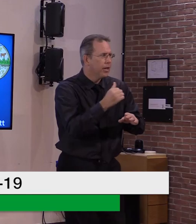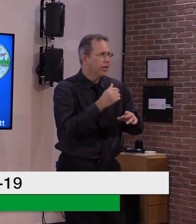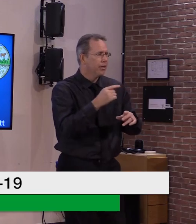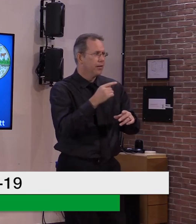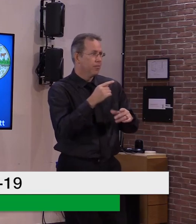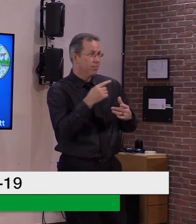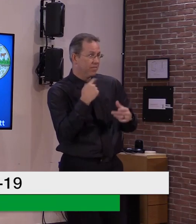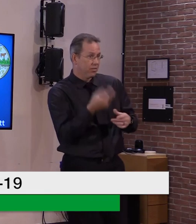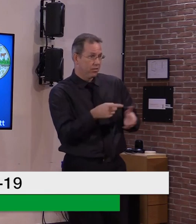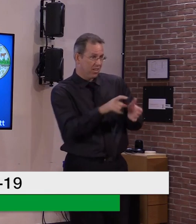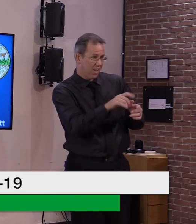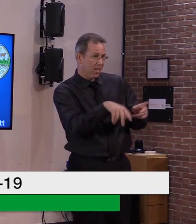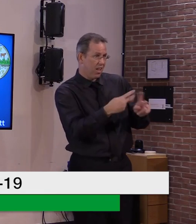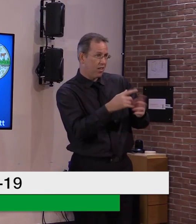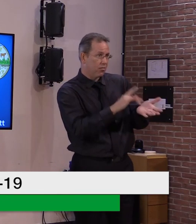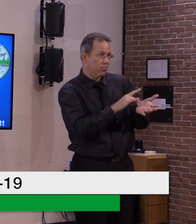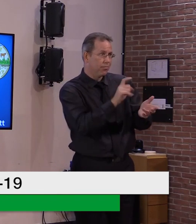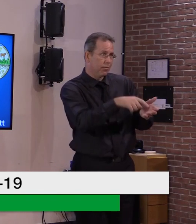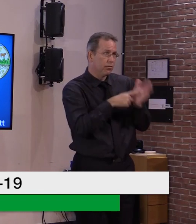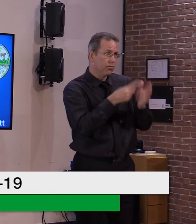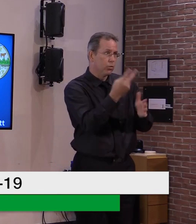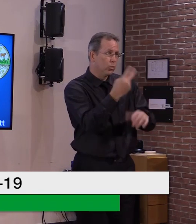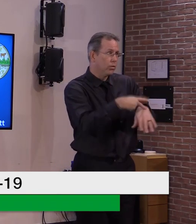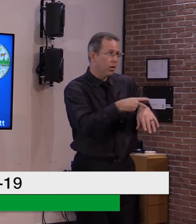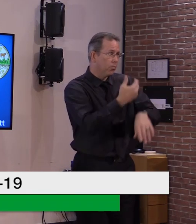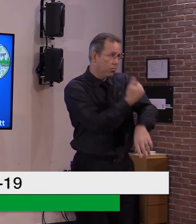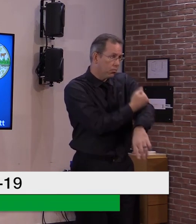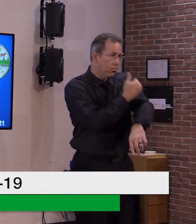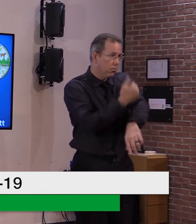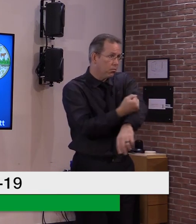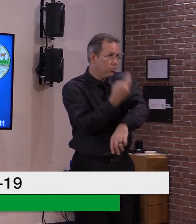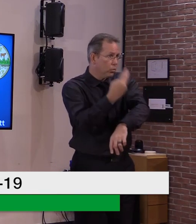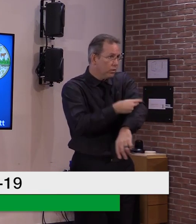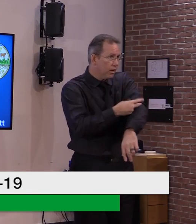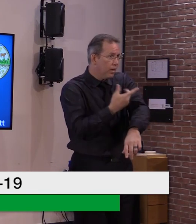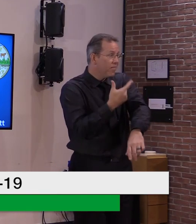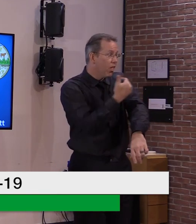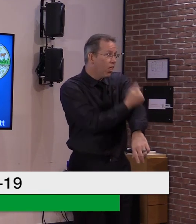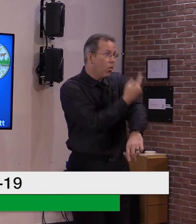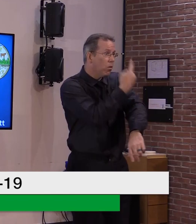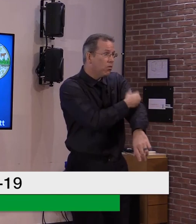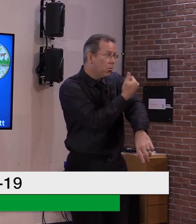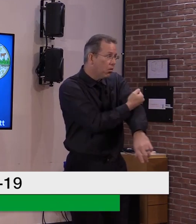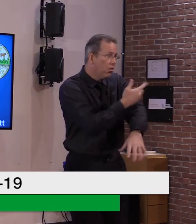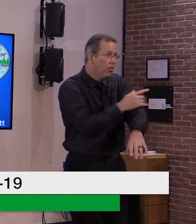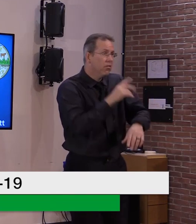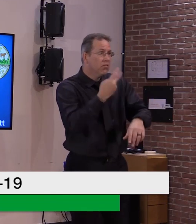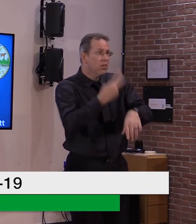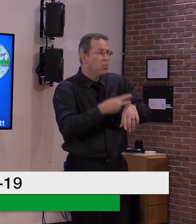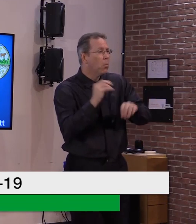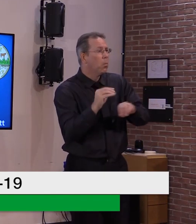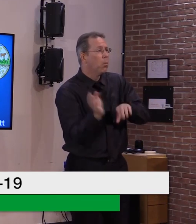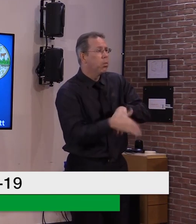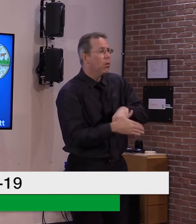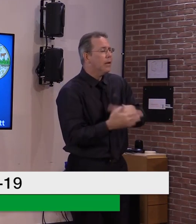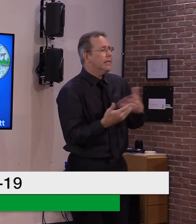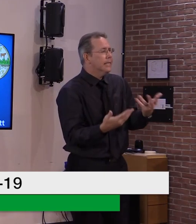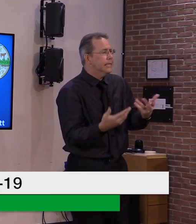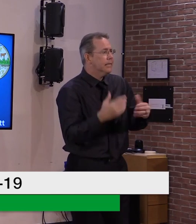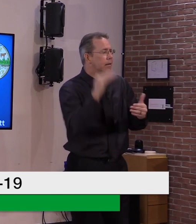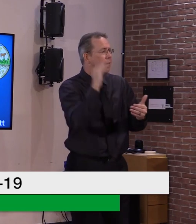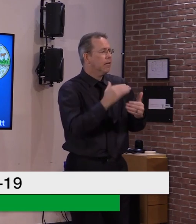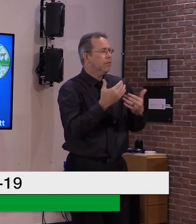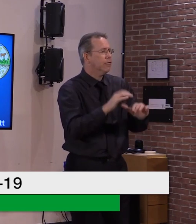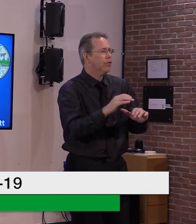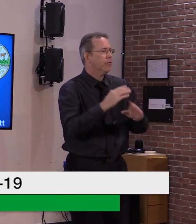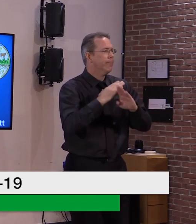protection that's meaningful but possibly partial but it's it's really the the ones that are being